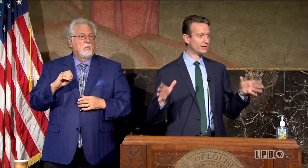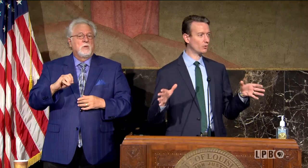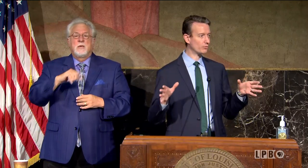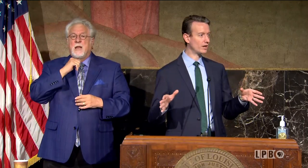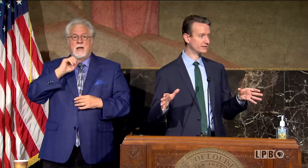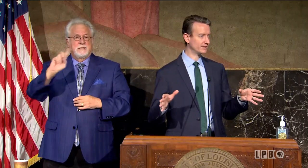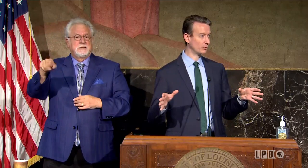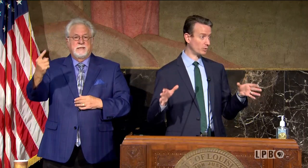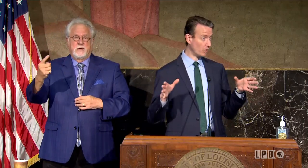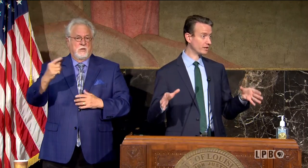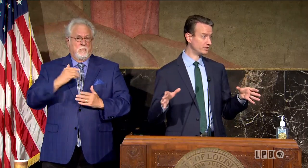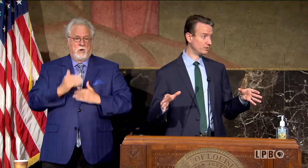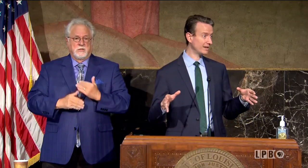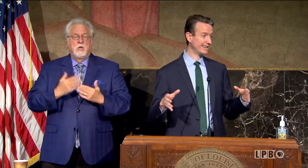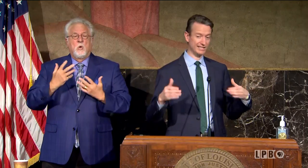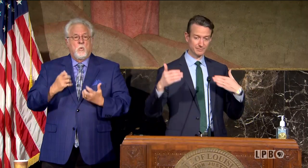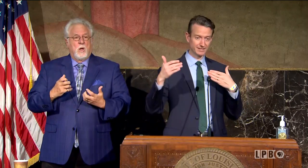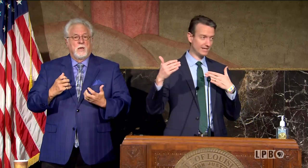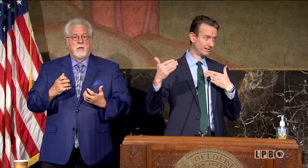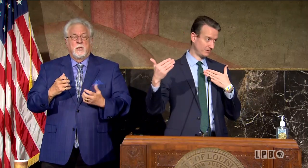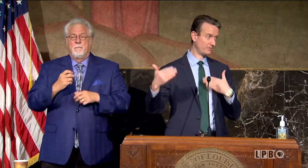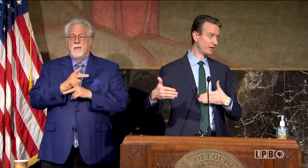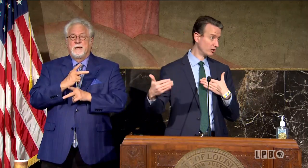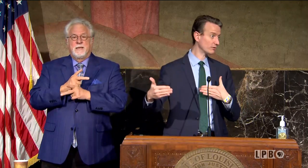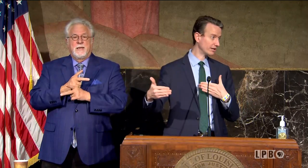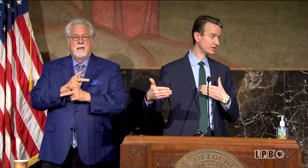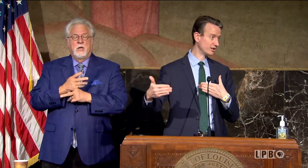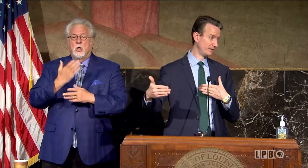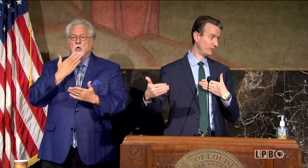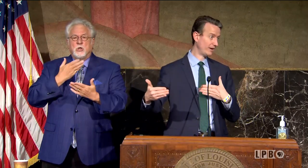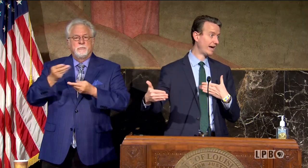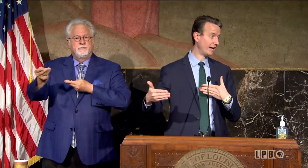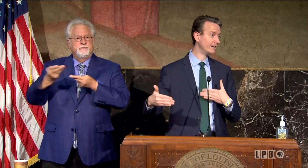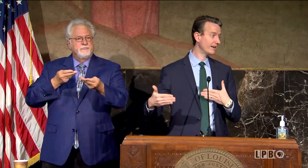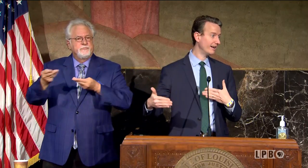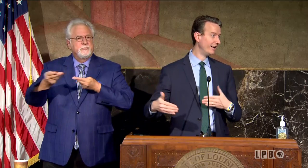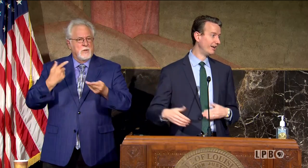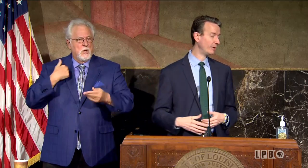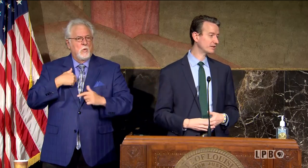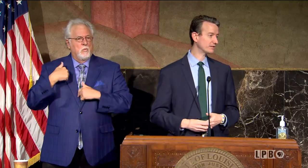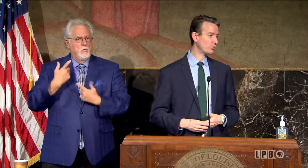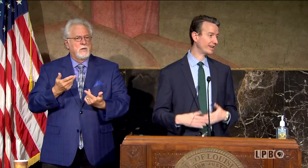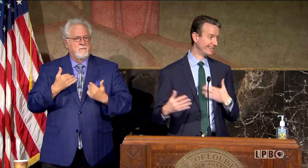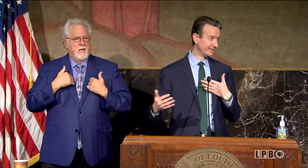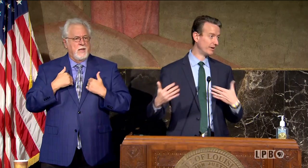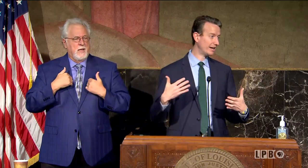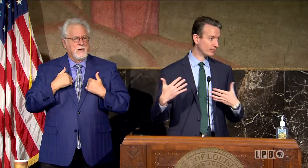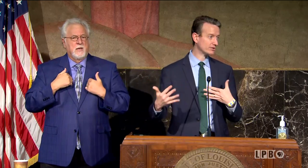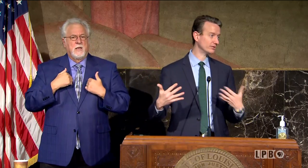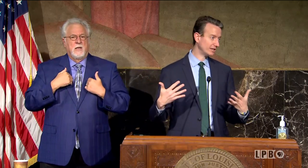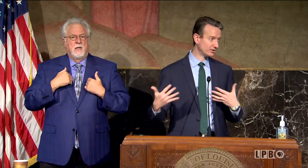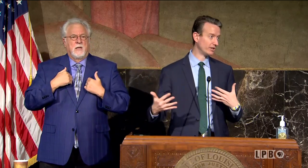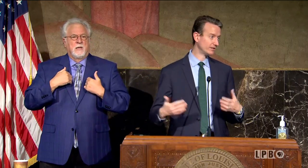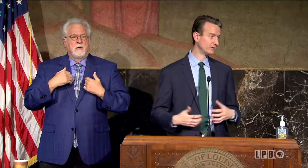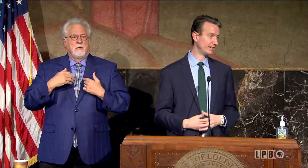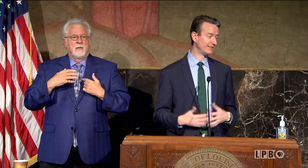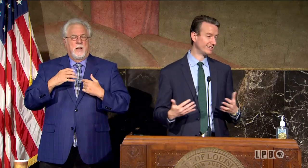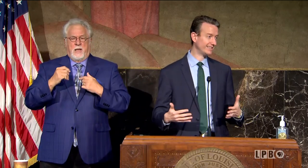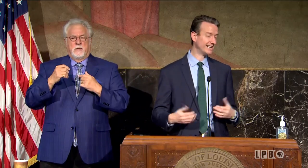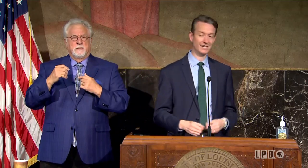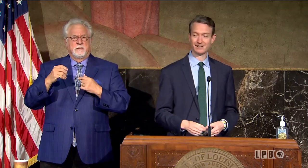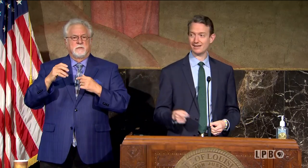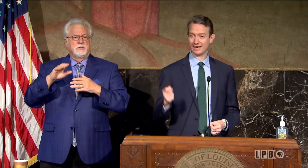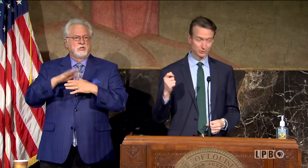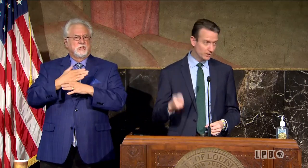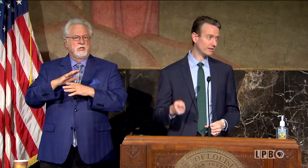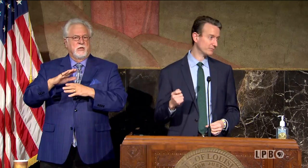a single process. What we want to do is maintain the very good relationship that we've had up to this point in bidirectional data sharing, so that at the end of